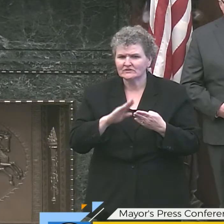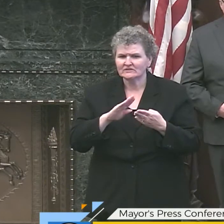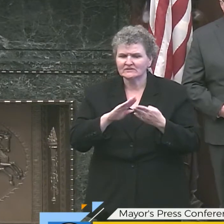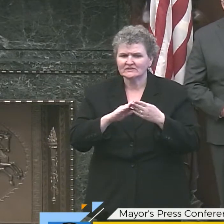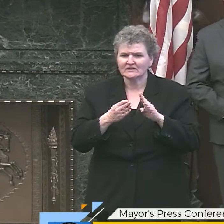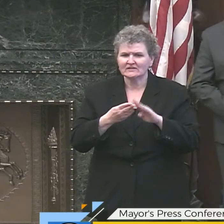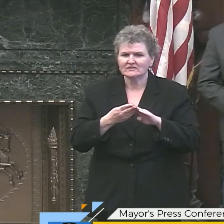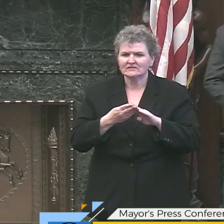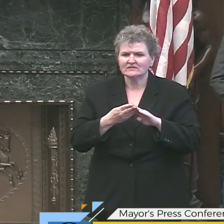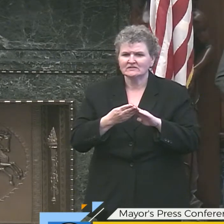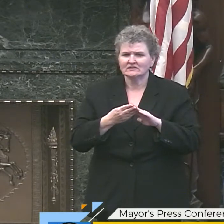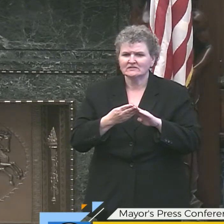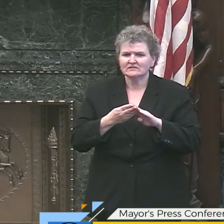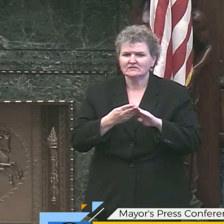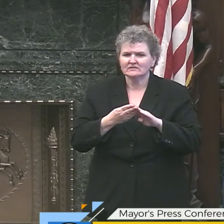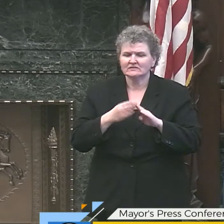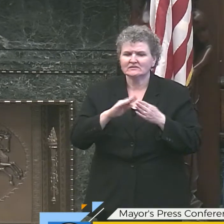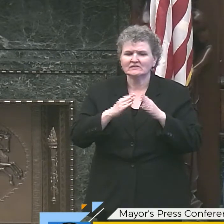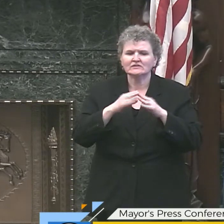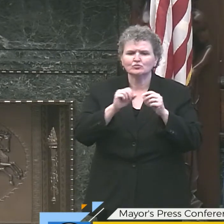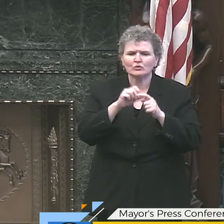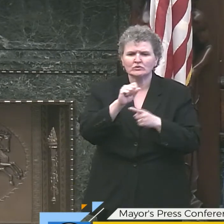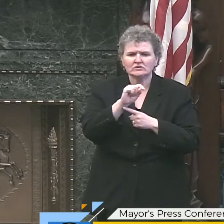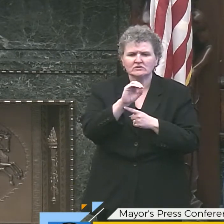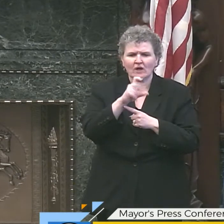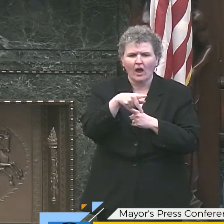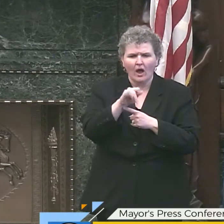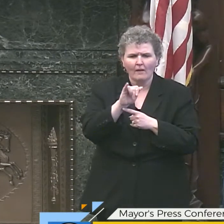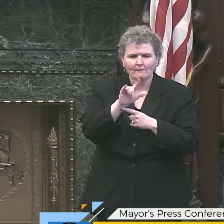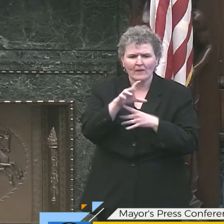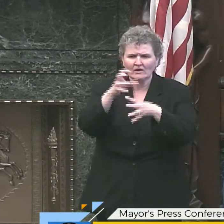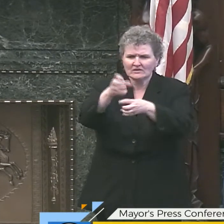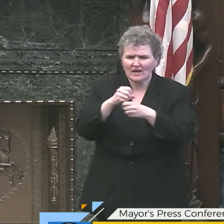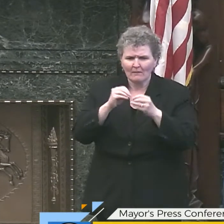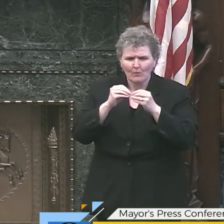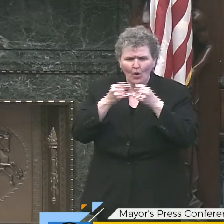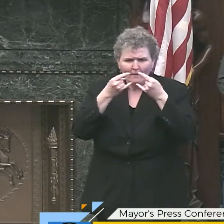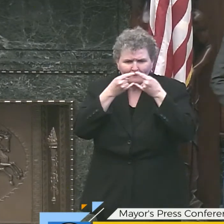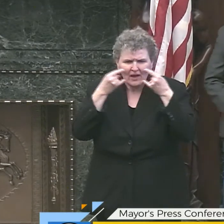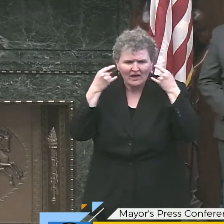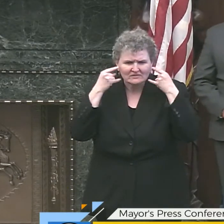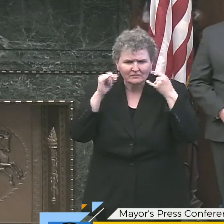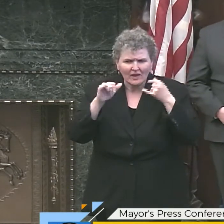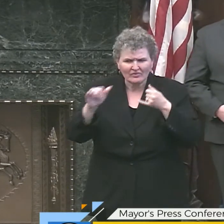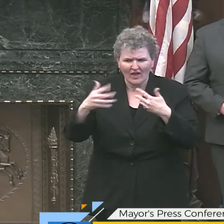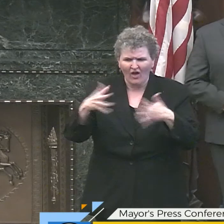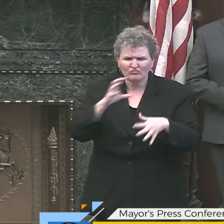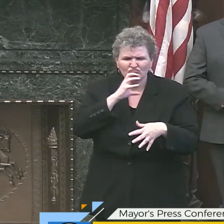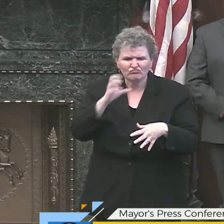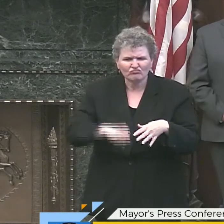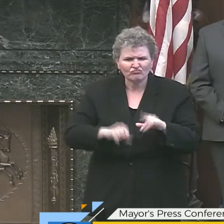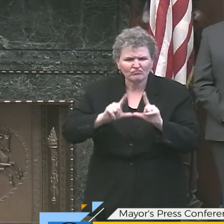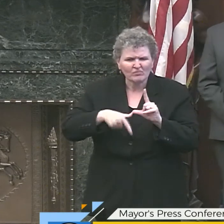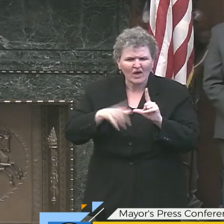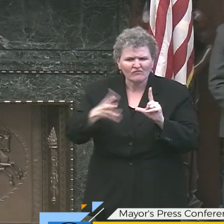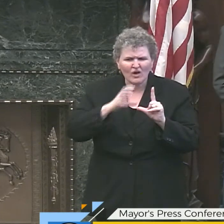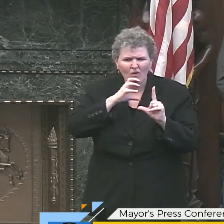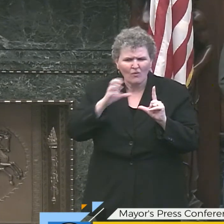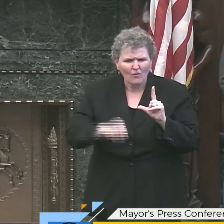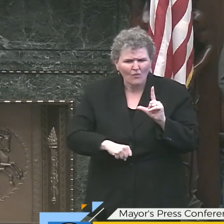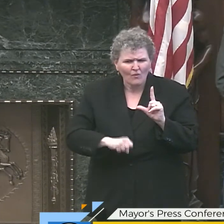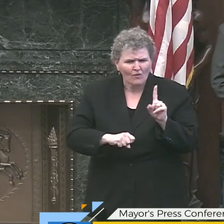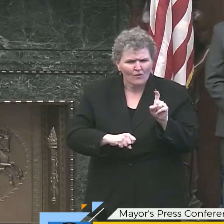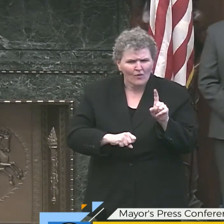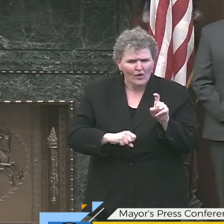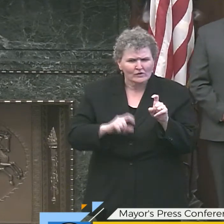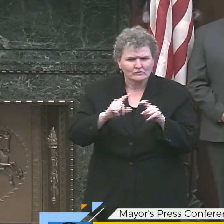believe you indicated that they were expired. Does that mean that they won't be used, or will they be used anyway? They were expired and they had dry rot, and